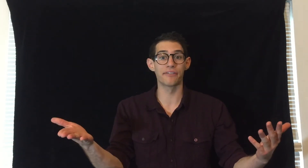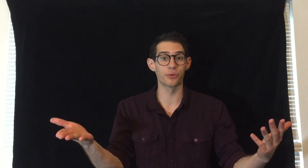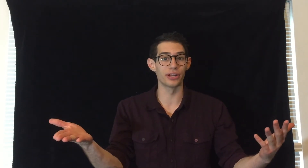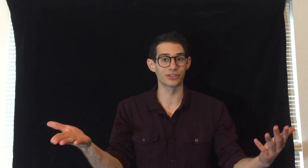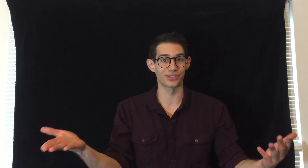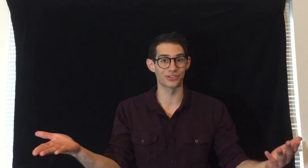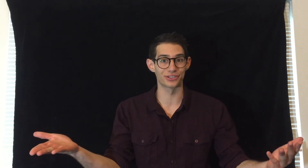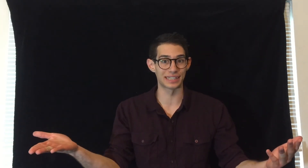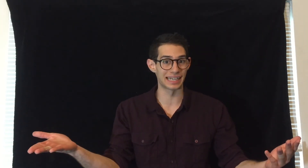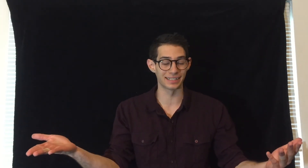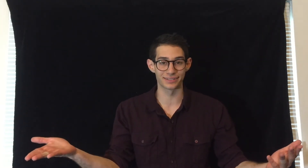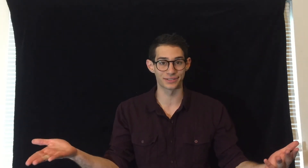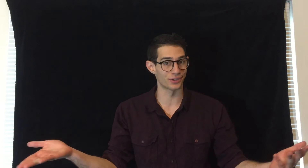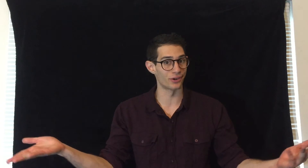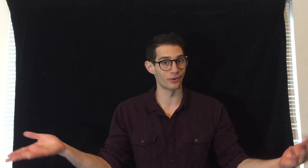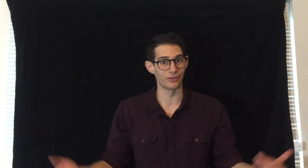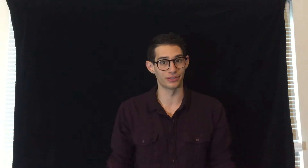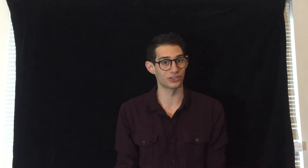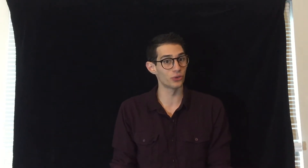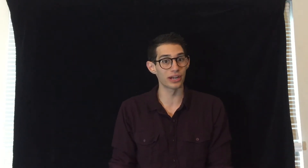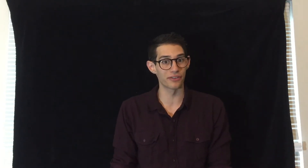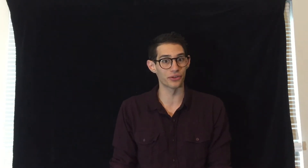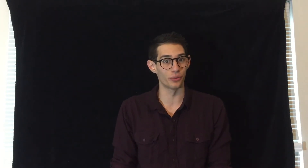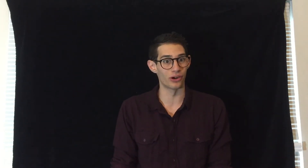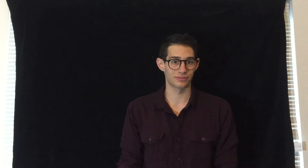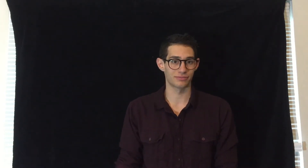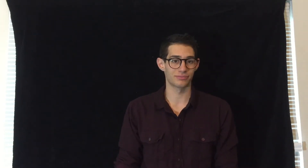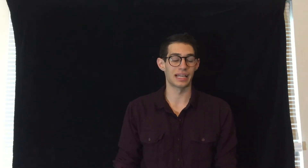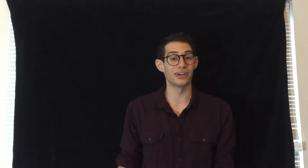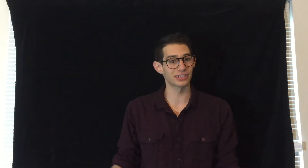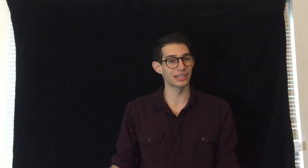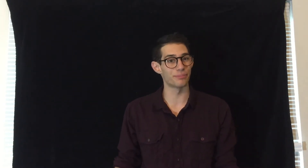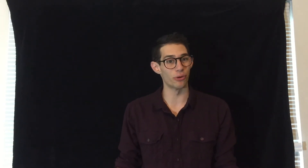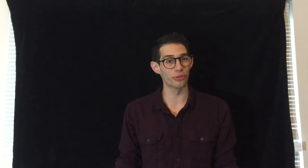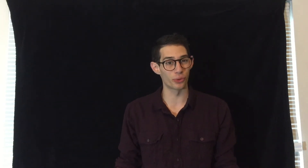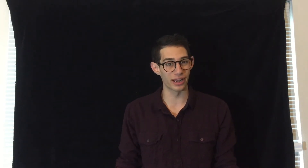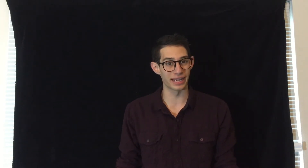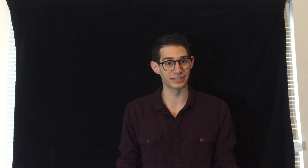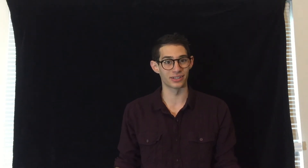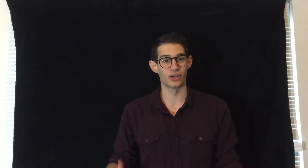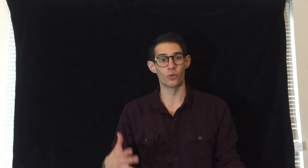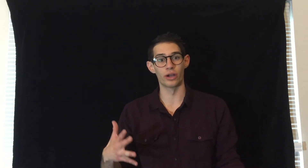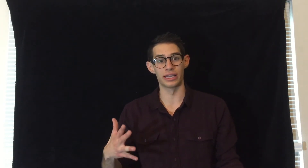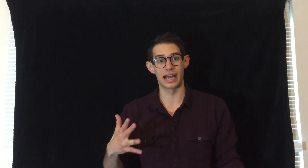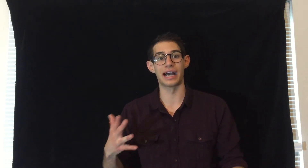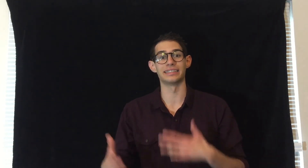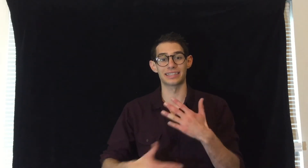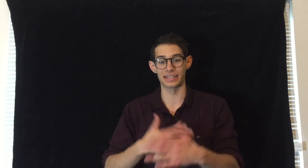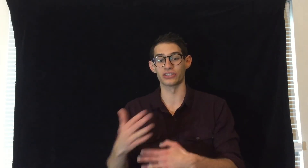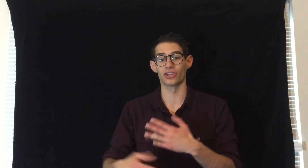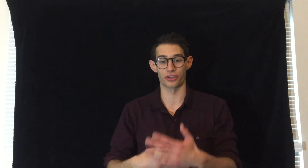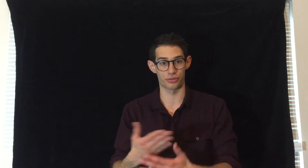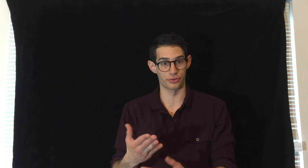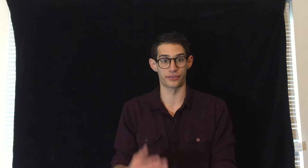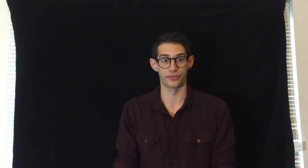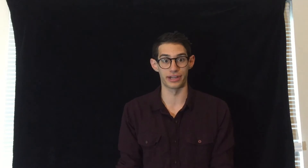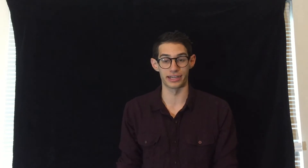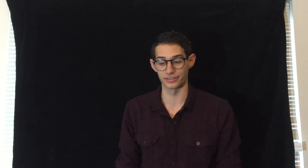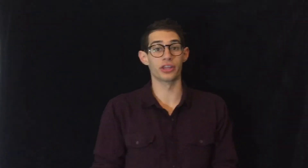Everyone else understands, so do whatever you want. I'll sign it both ways, when I sign the song through for you guys. The